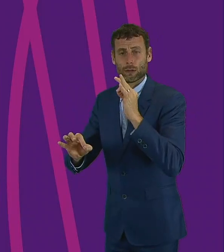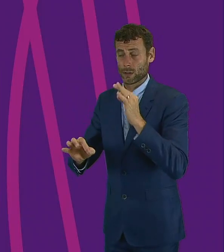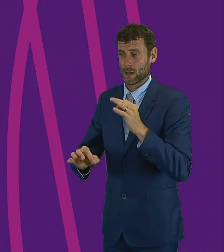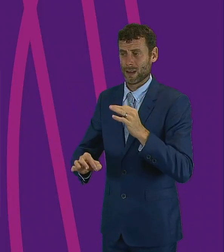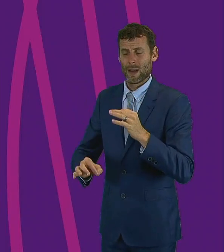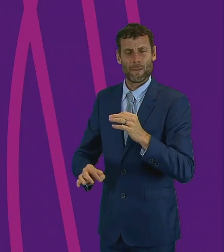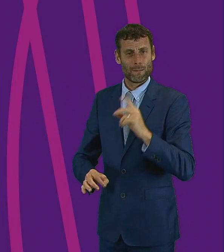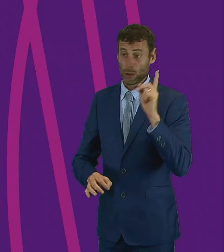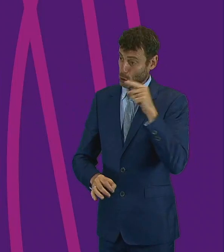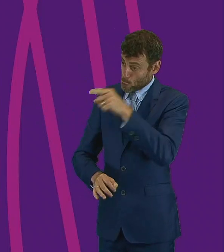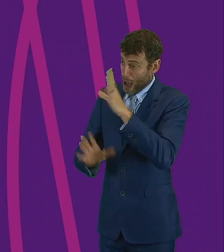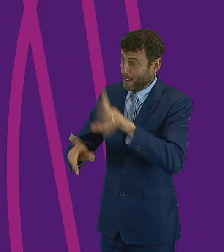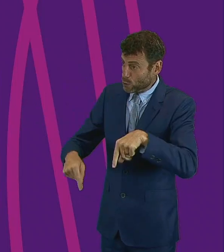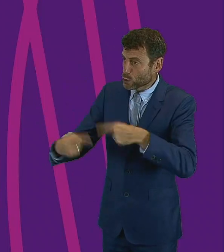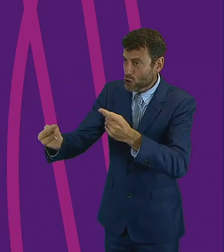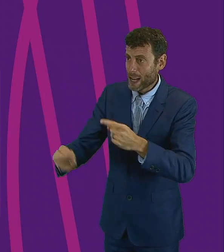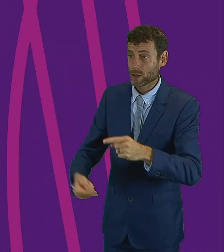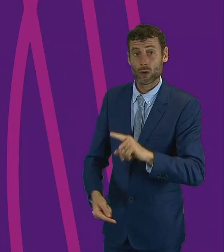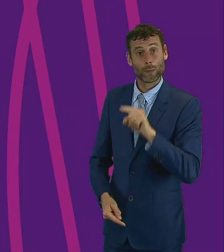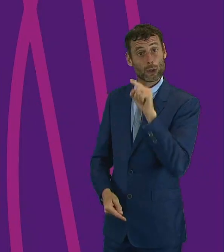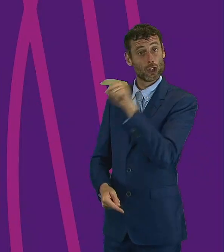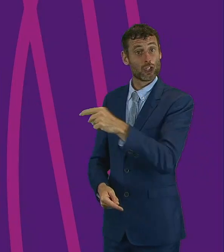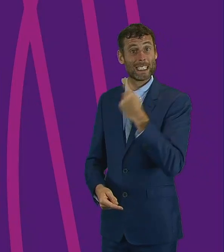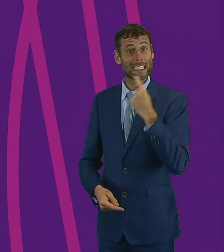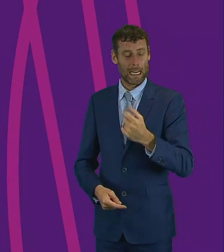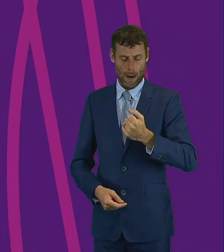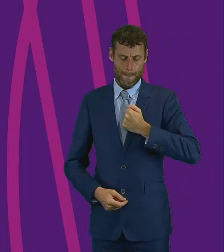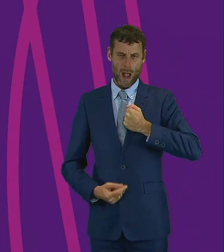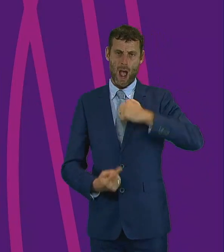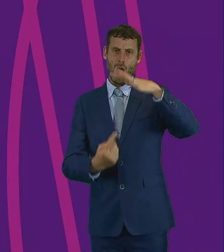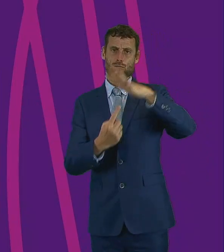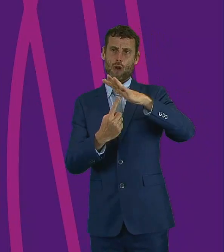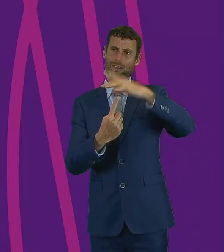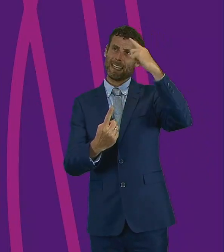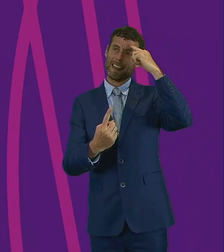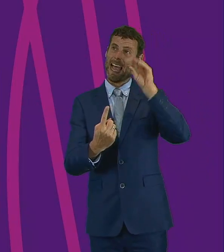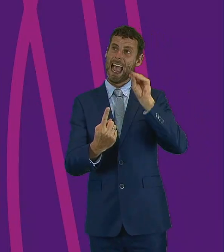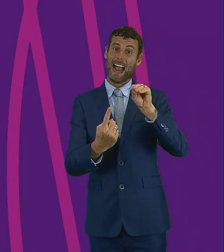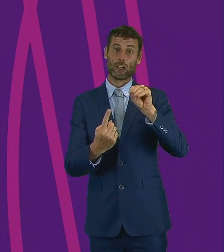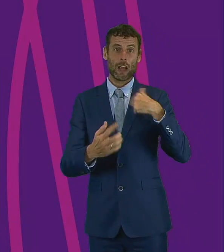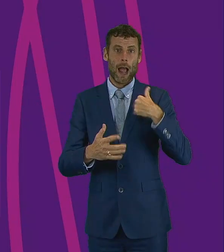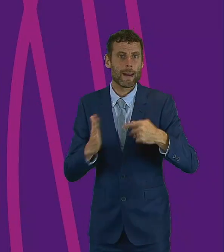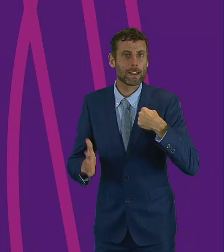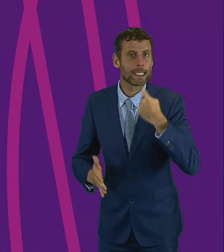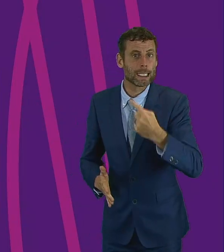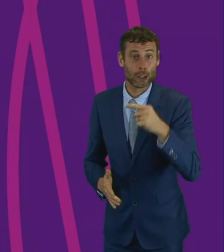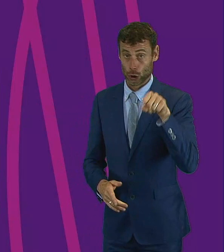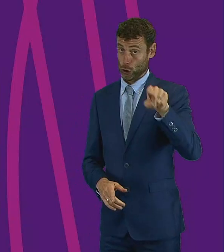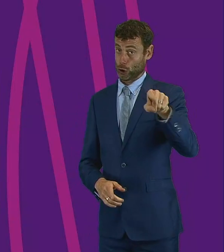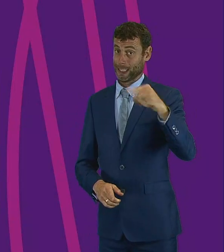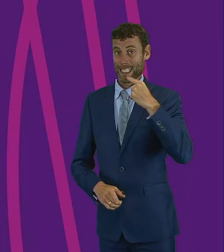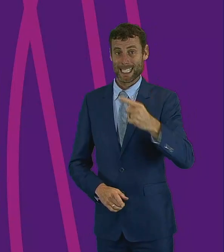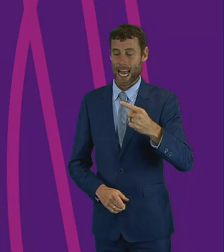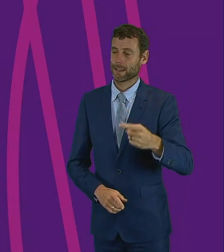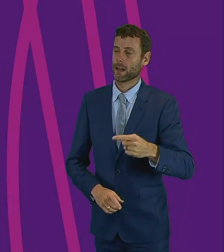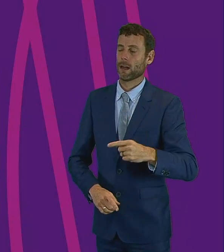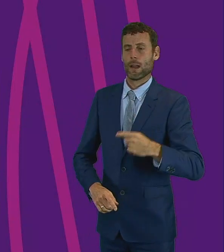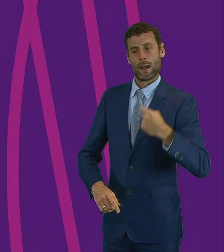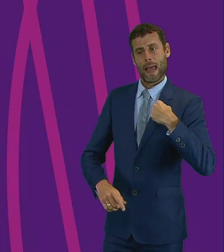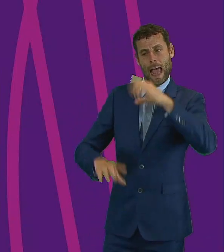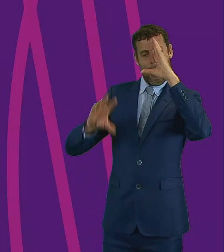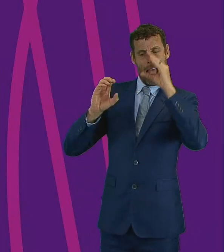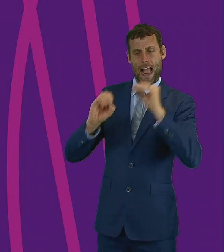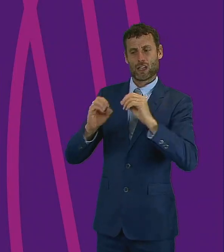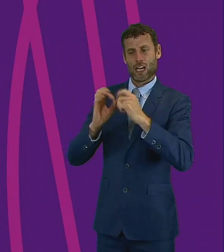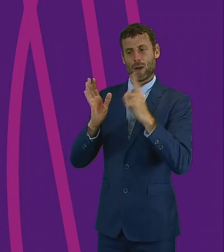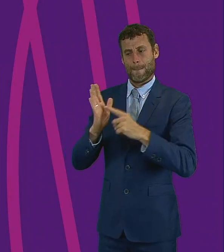on this, because it was her that said that education would be her #1 priority. It wasn't us. It was her who said that a flagship education bill was needed